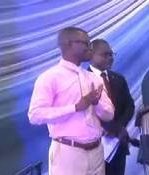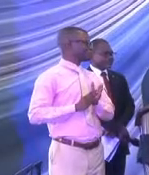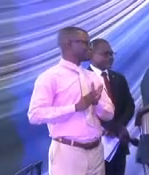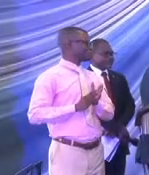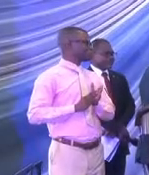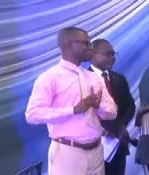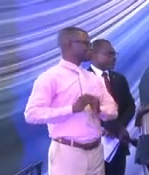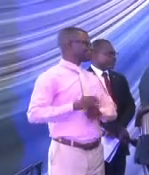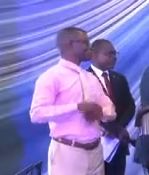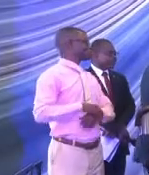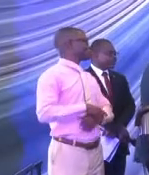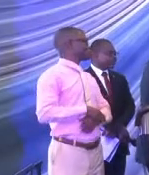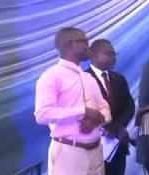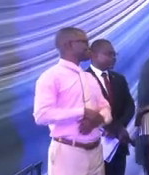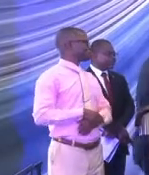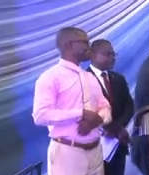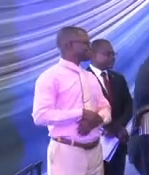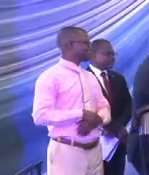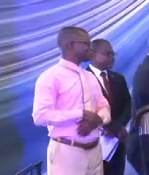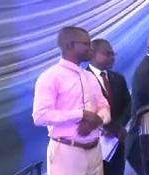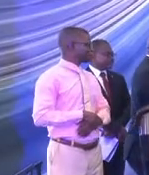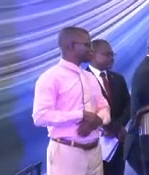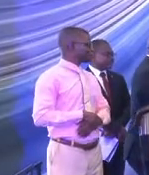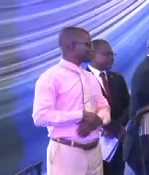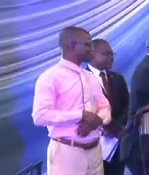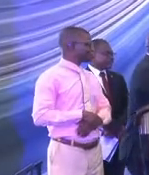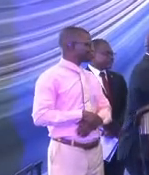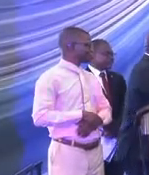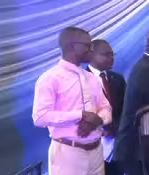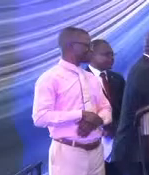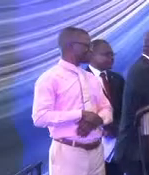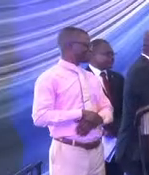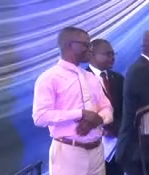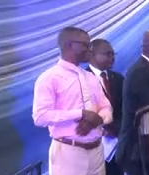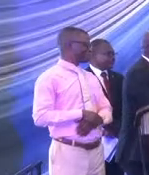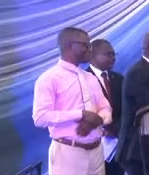So, okay, the coordinator, okay.